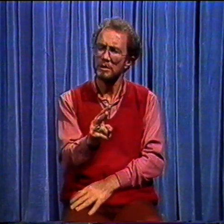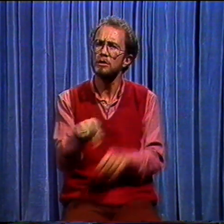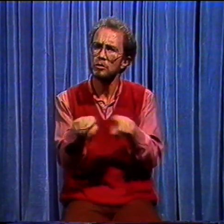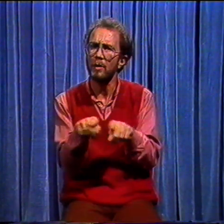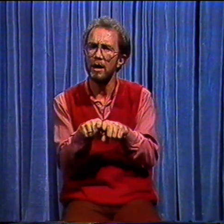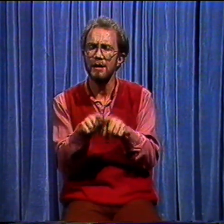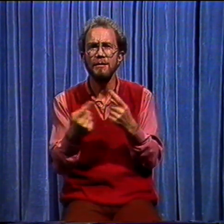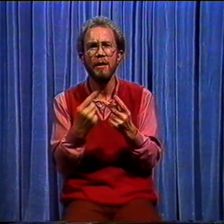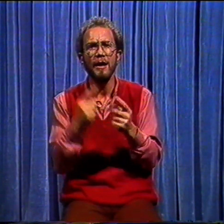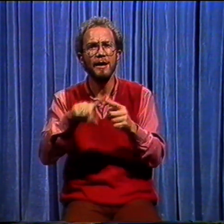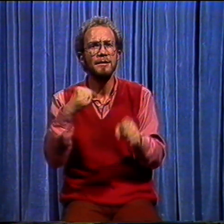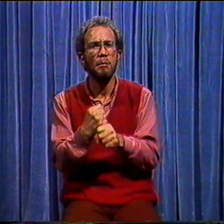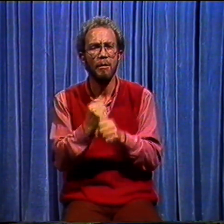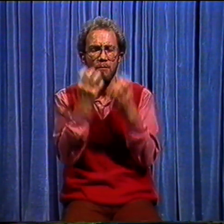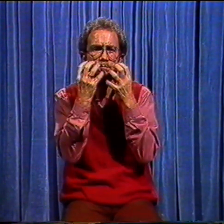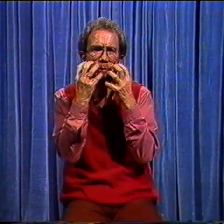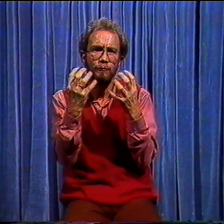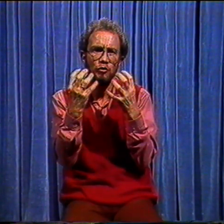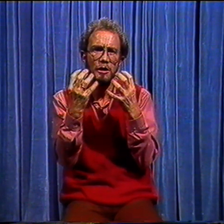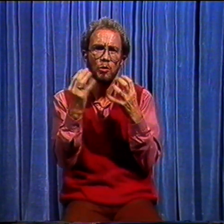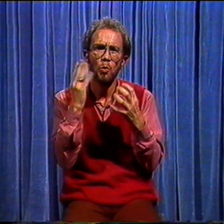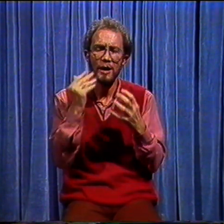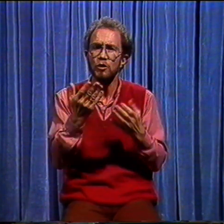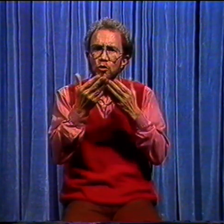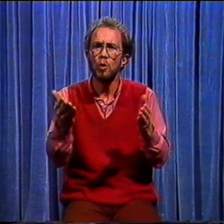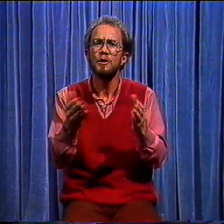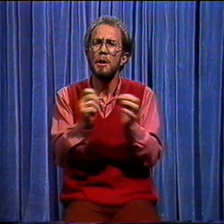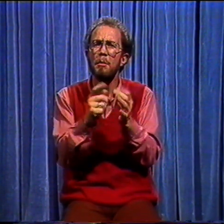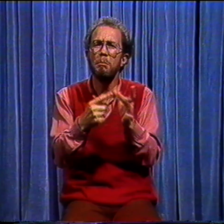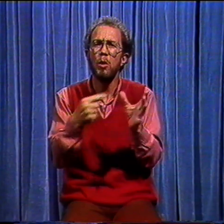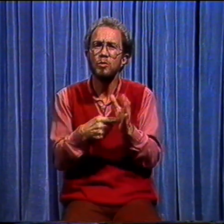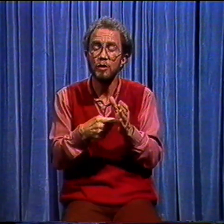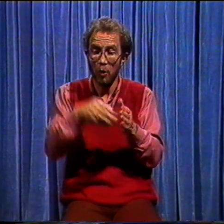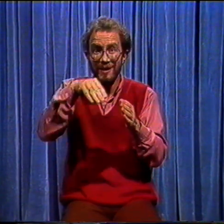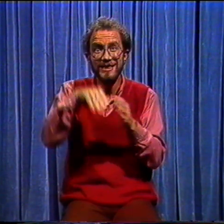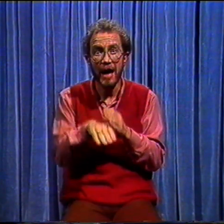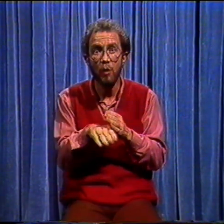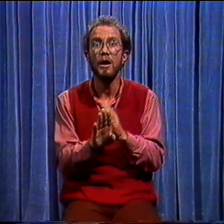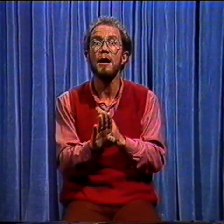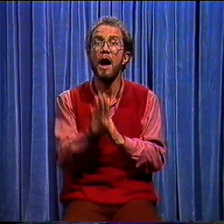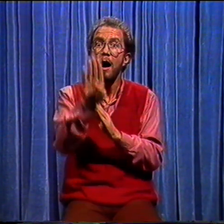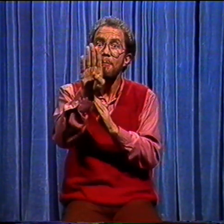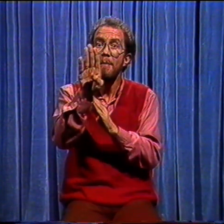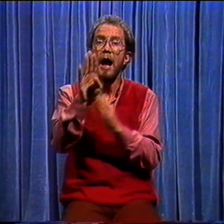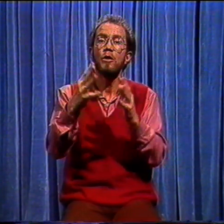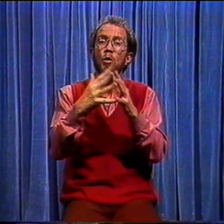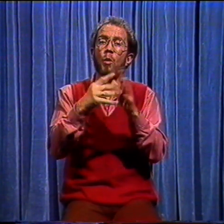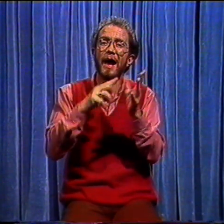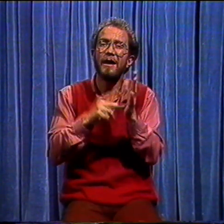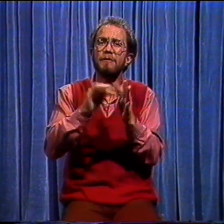You may notice as well another example of puffed cheeks when he shows the boat going down and up again through the